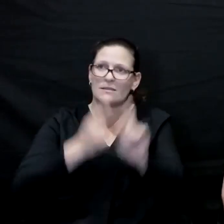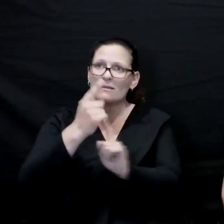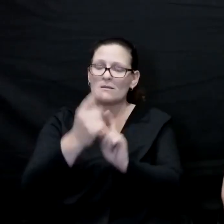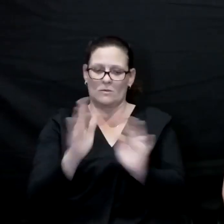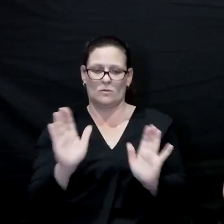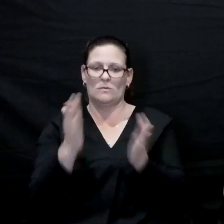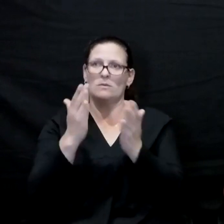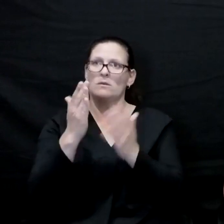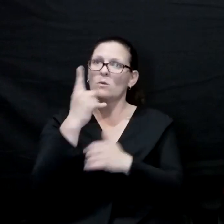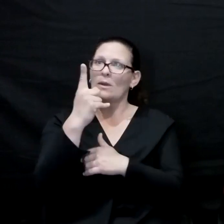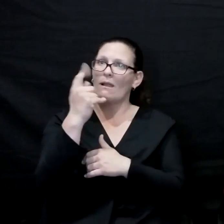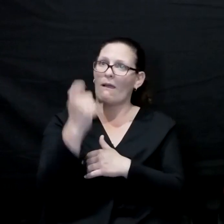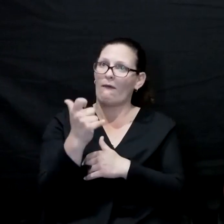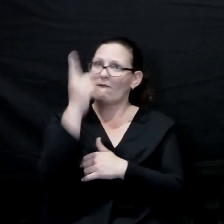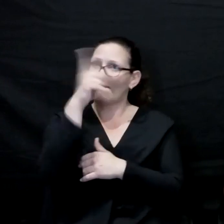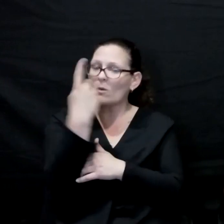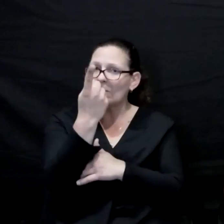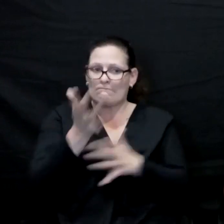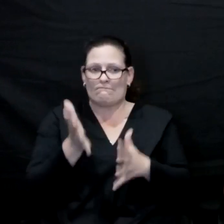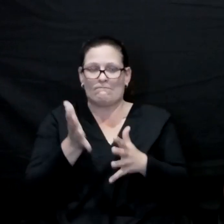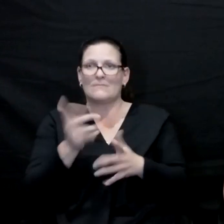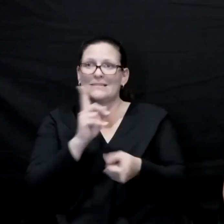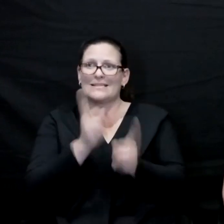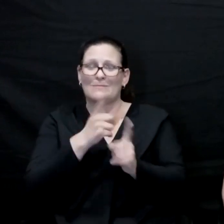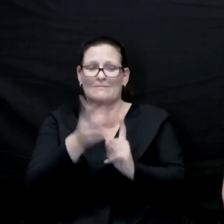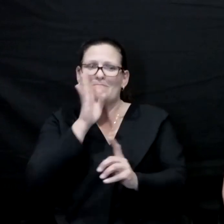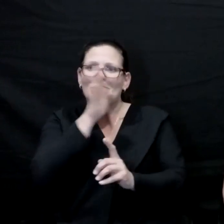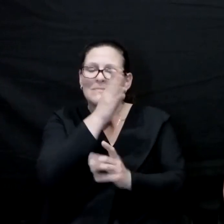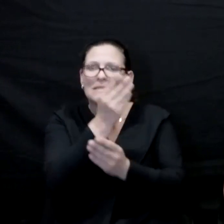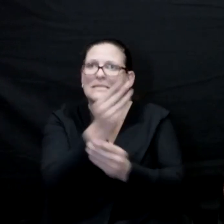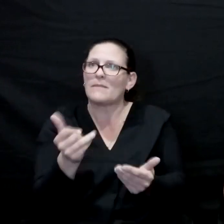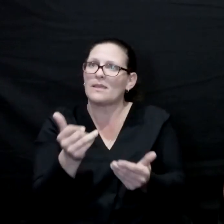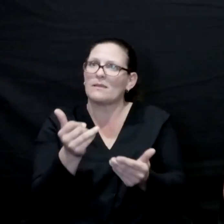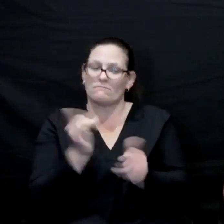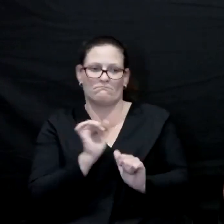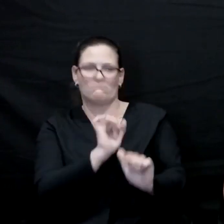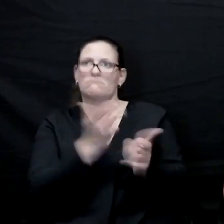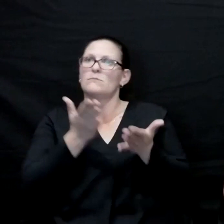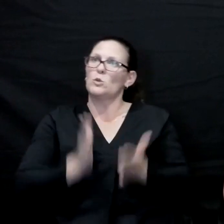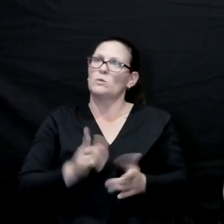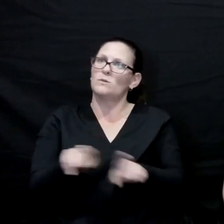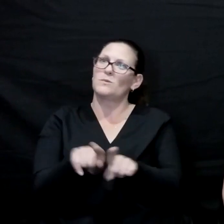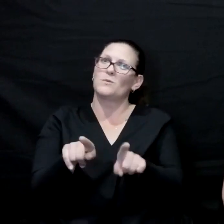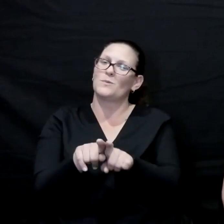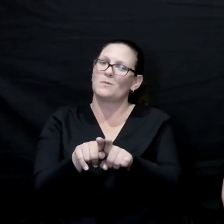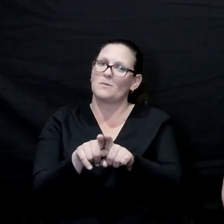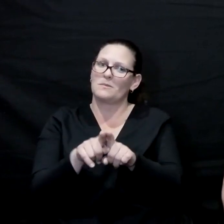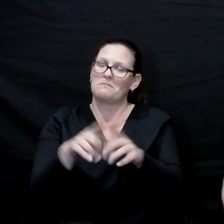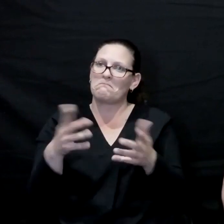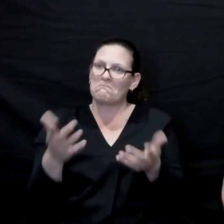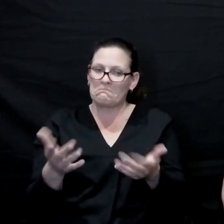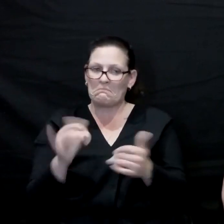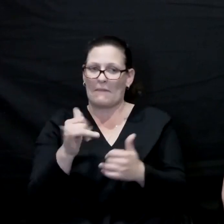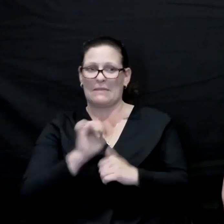get missed and we're all human. So it could be simply as a mistake from the